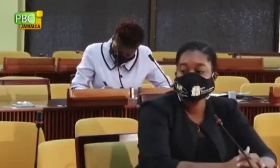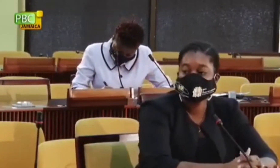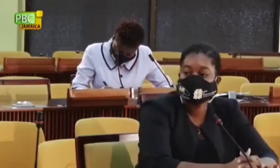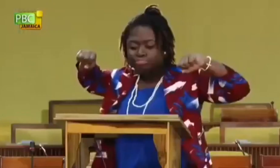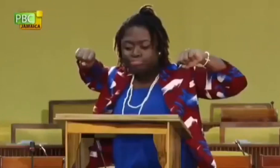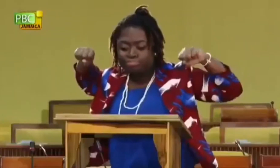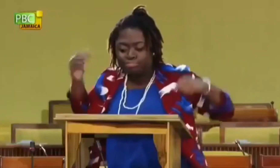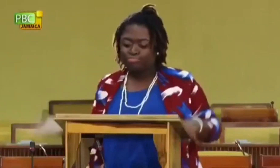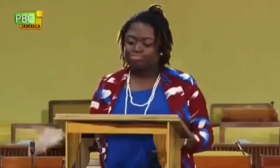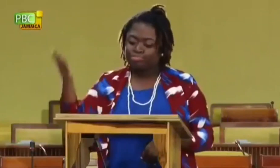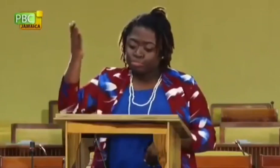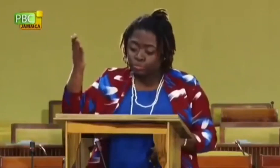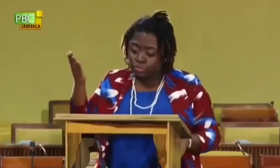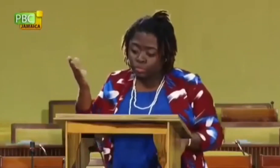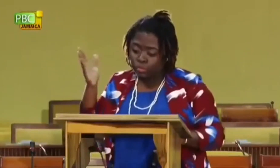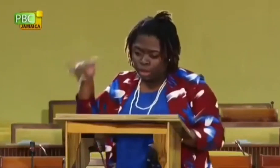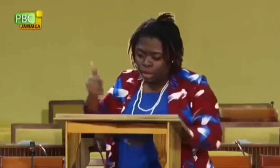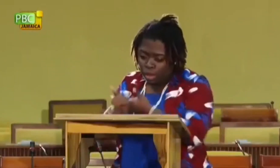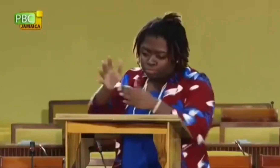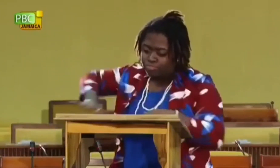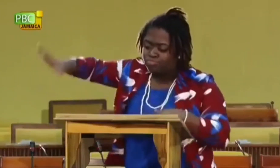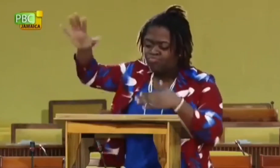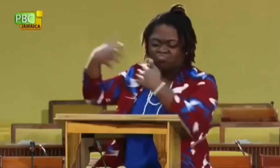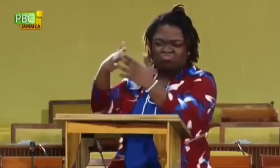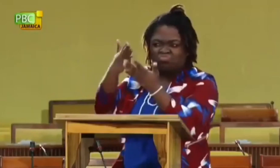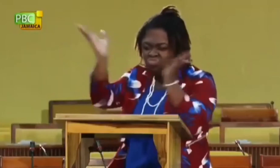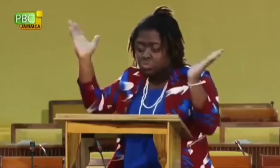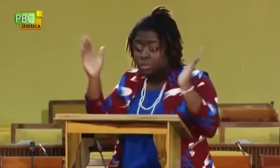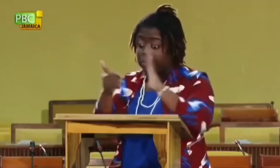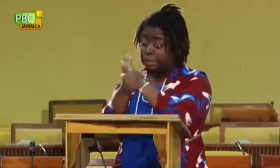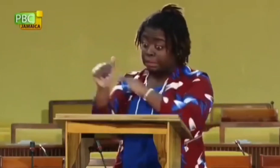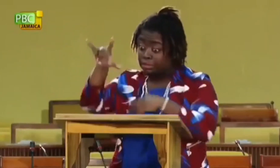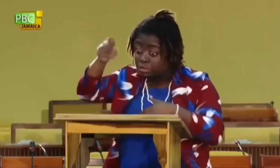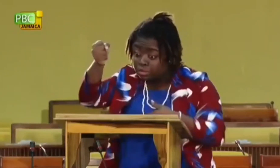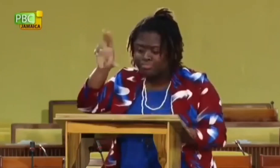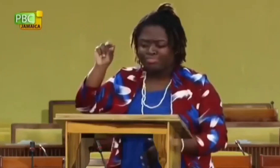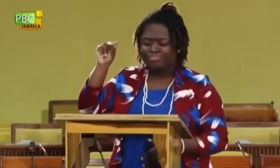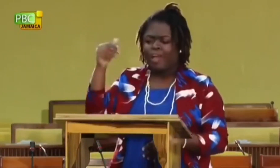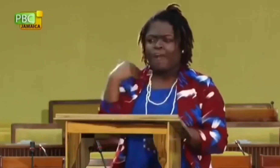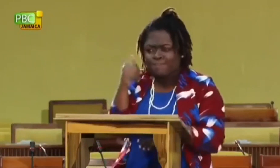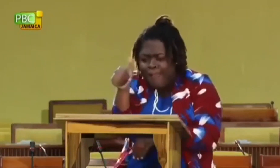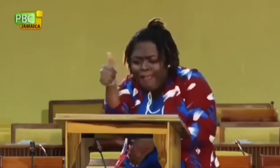a young age and having the proficiency increase in accordance to age